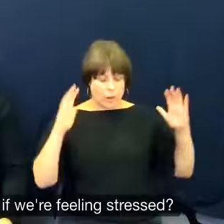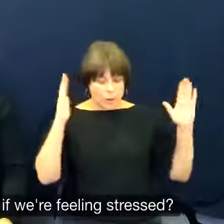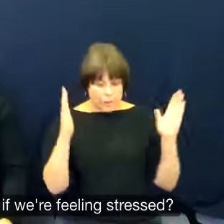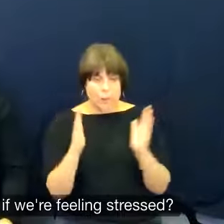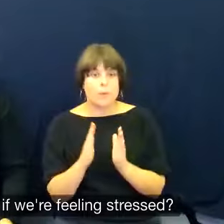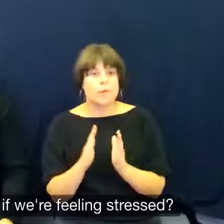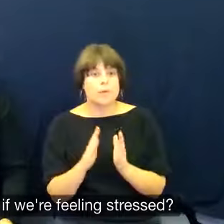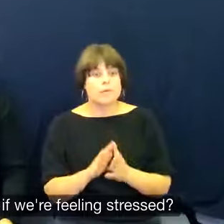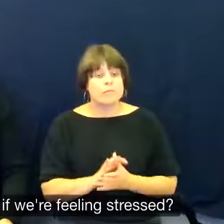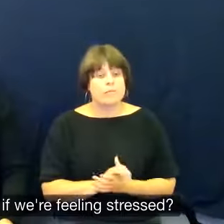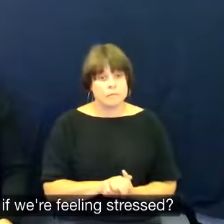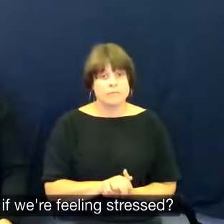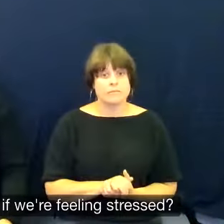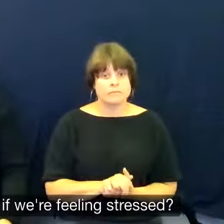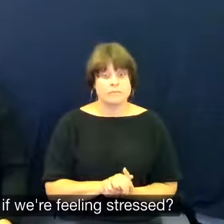stress?